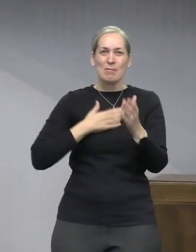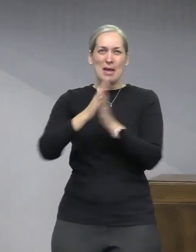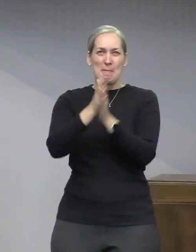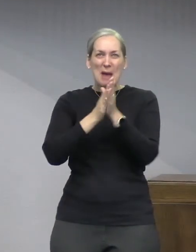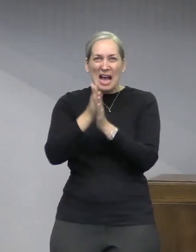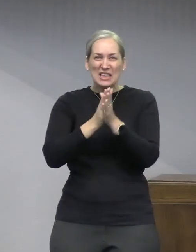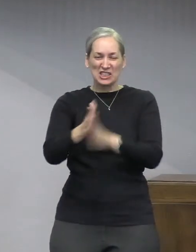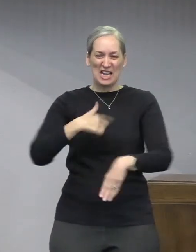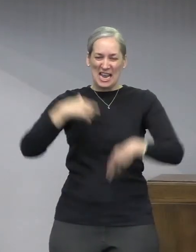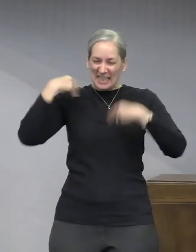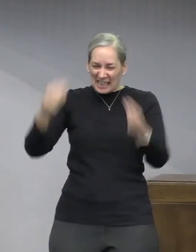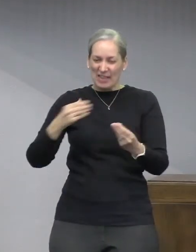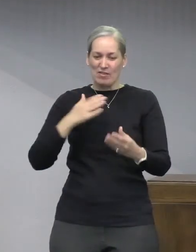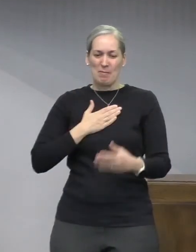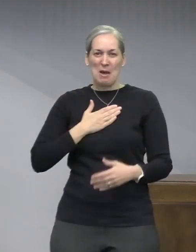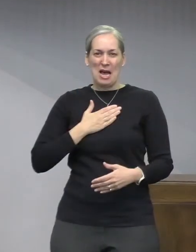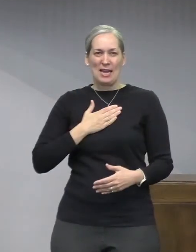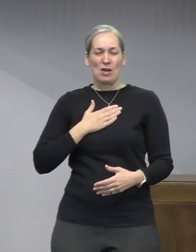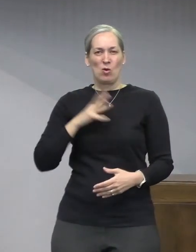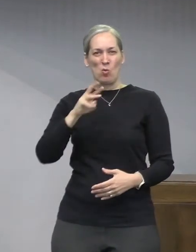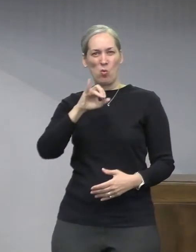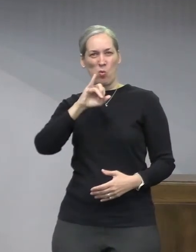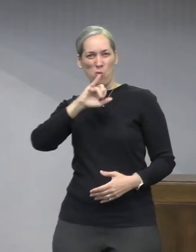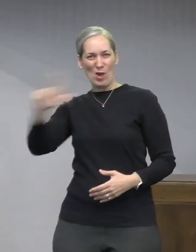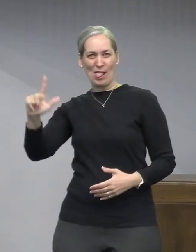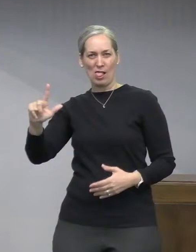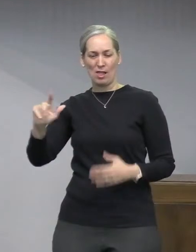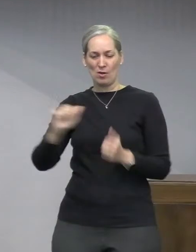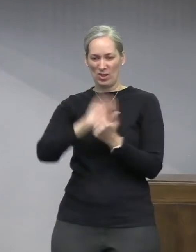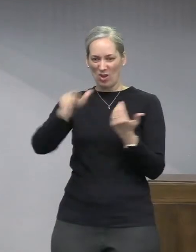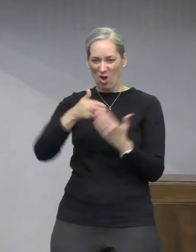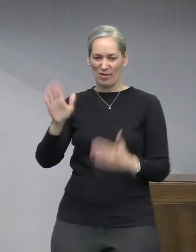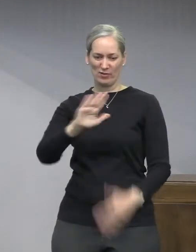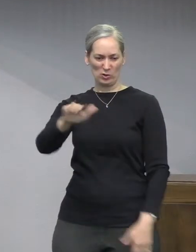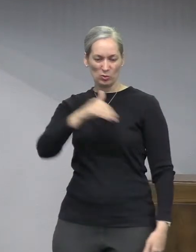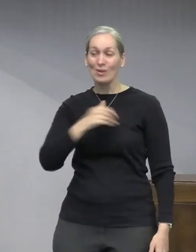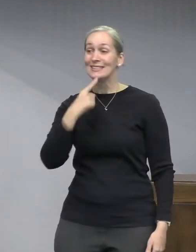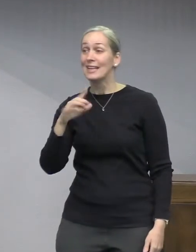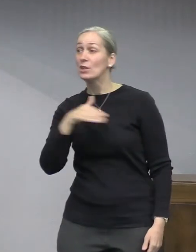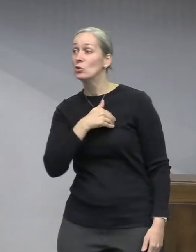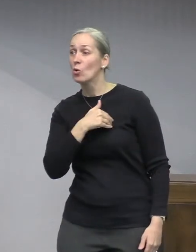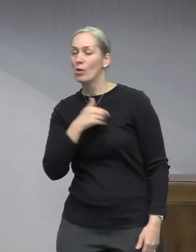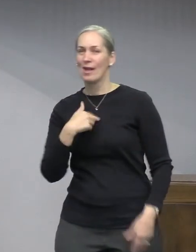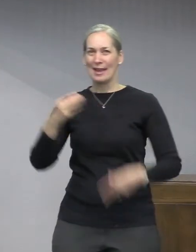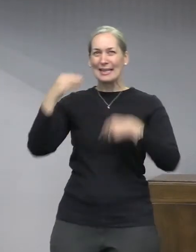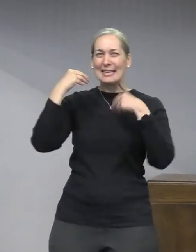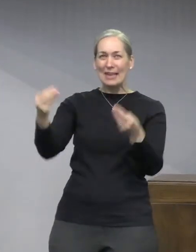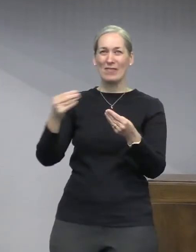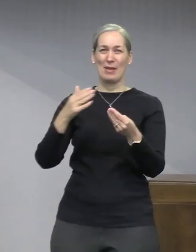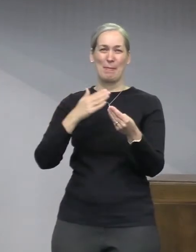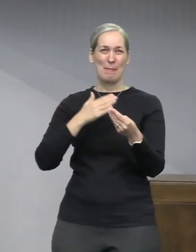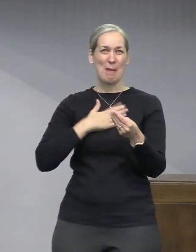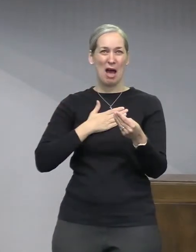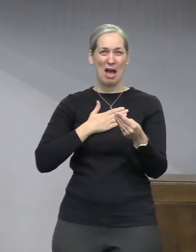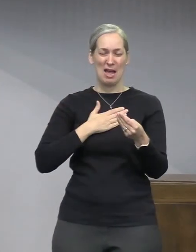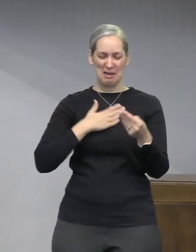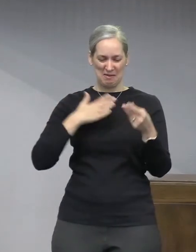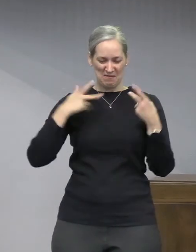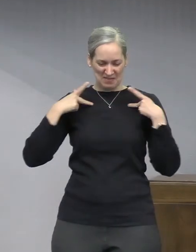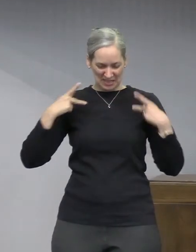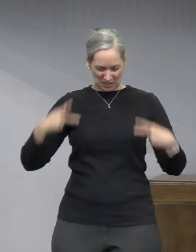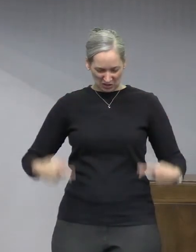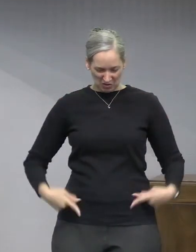I give him my will. And with all your soul. Say soul. Soul. I give him my entire